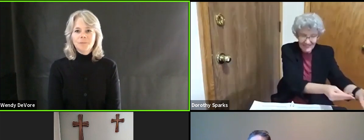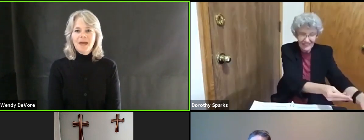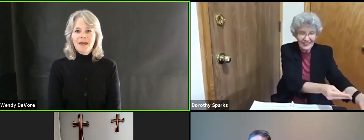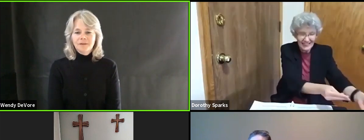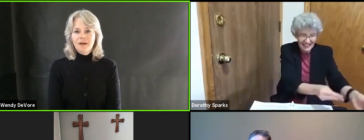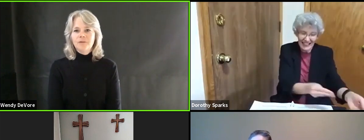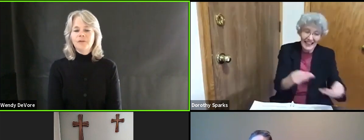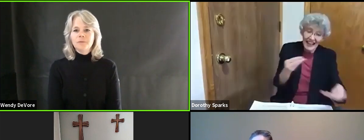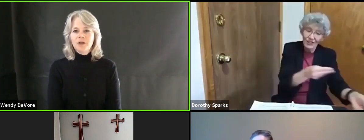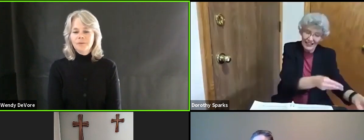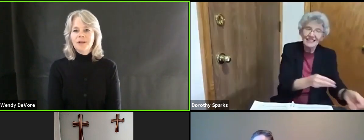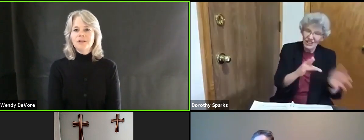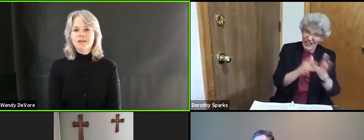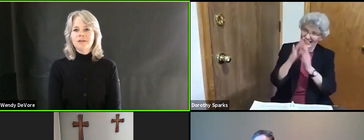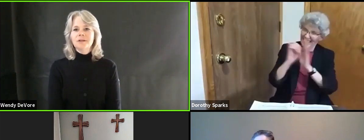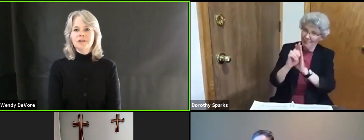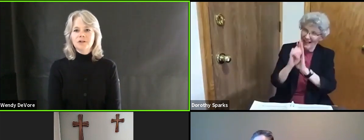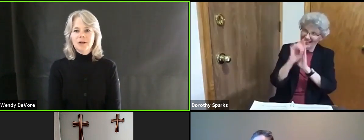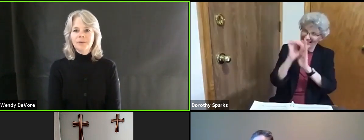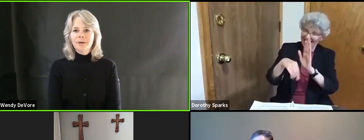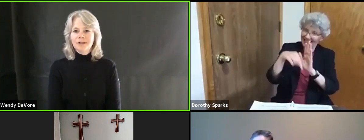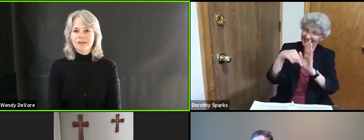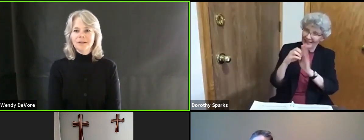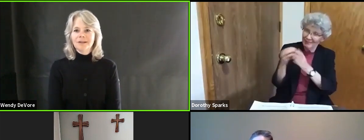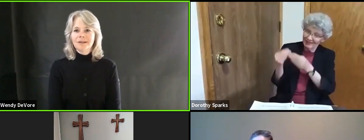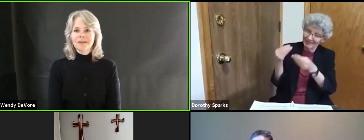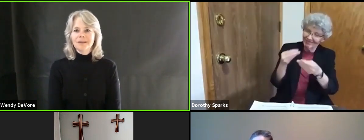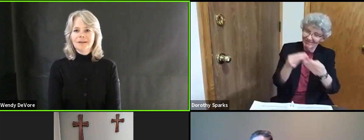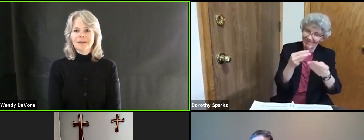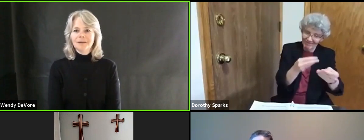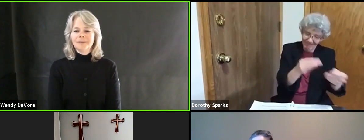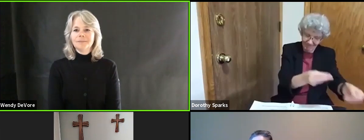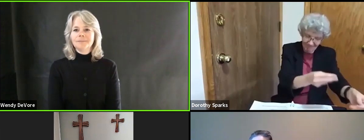this is passed on from generation to generation.